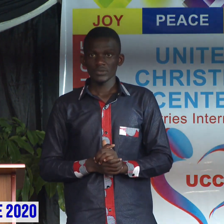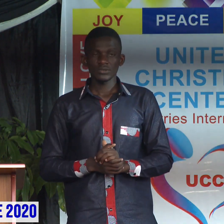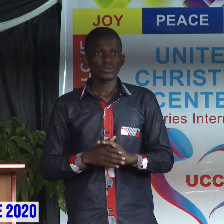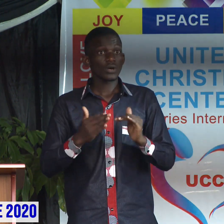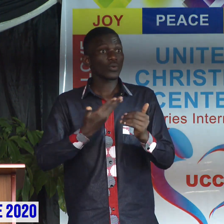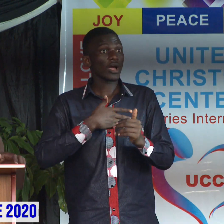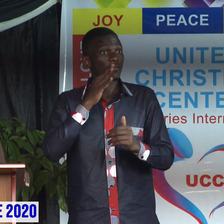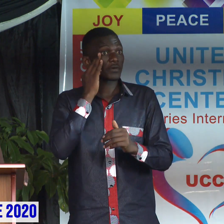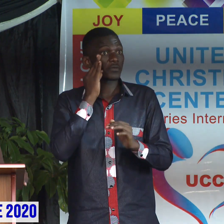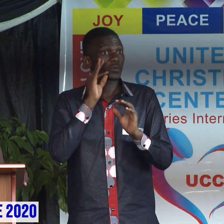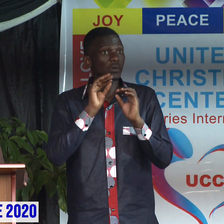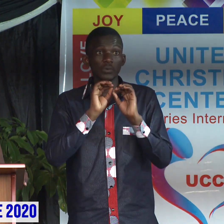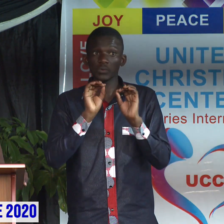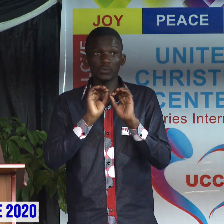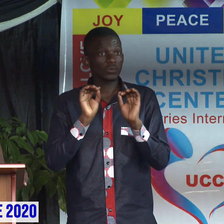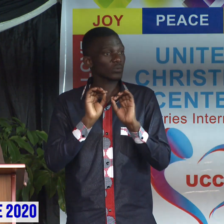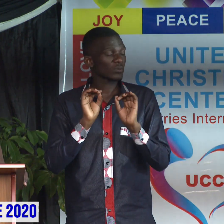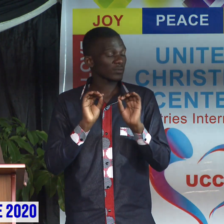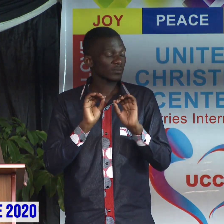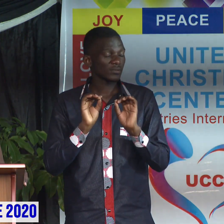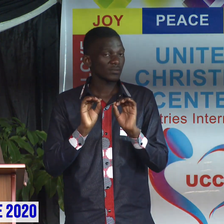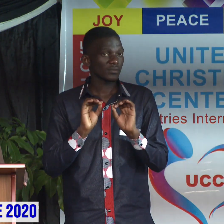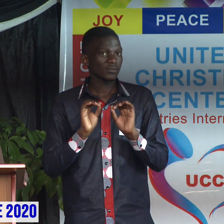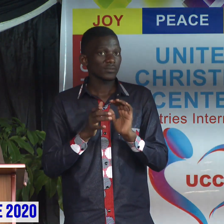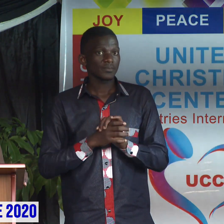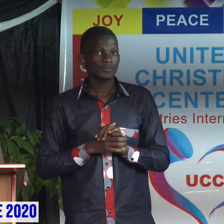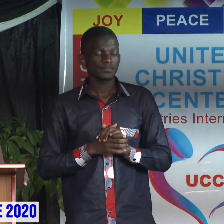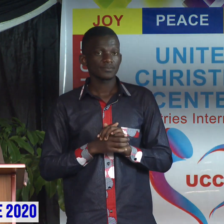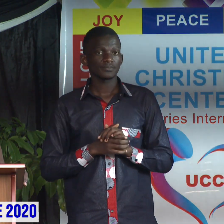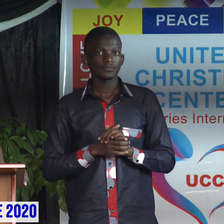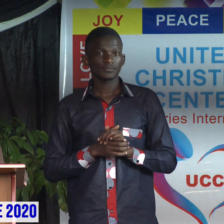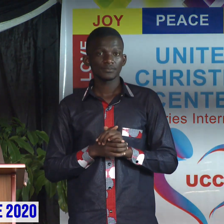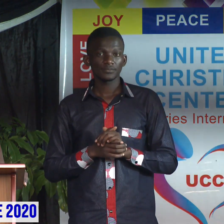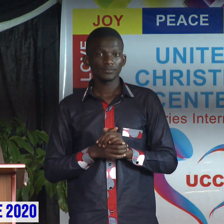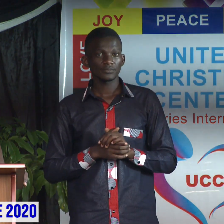Tonabala chibala. You've not yet brought out the fruit.